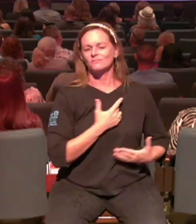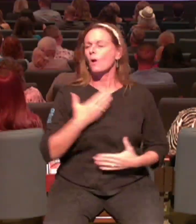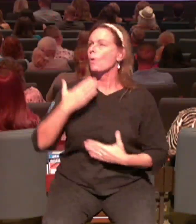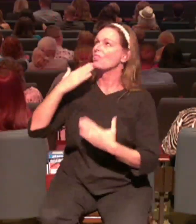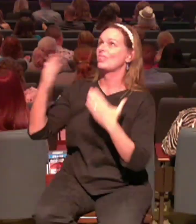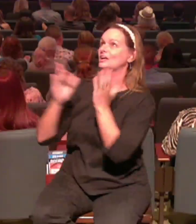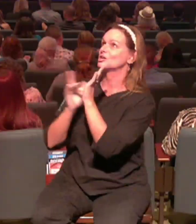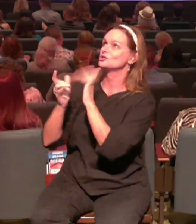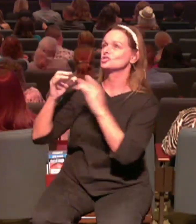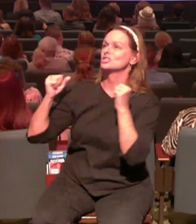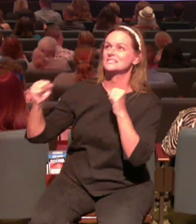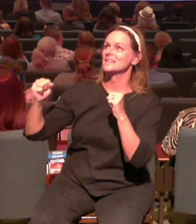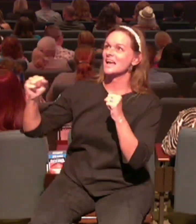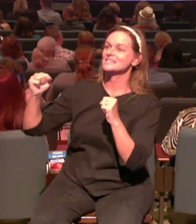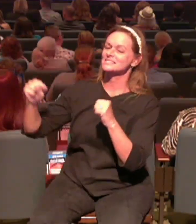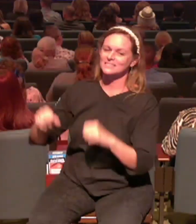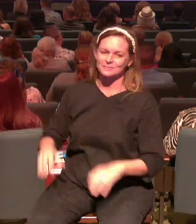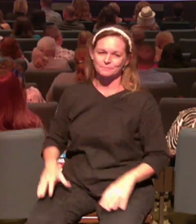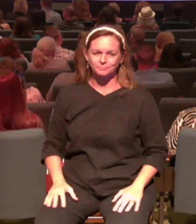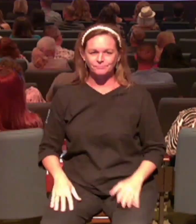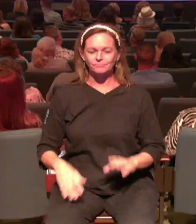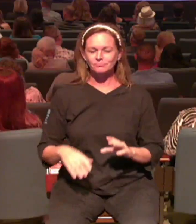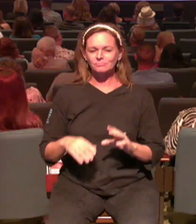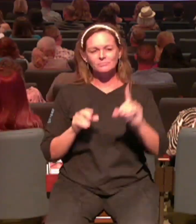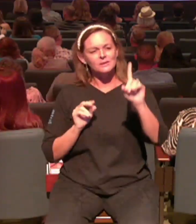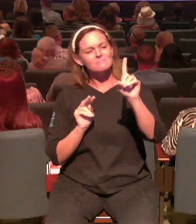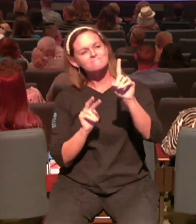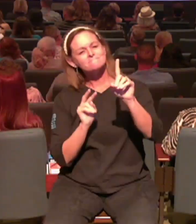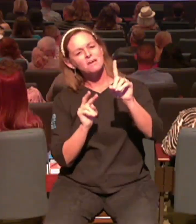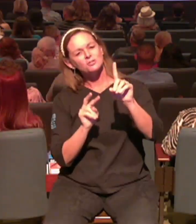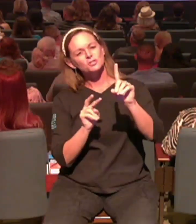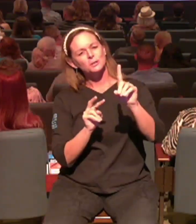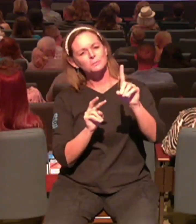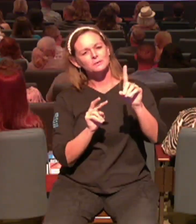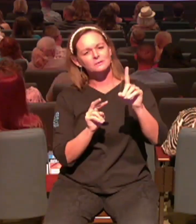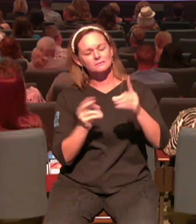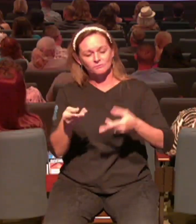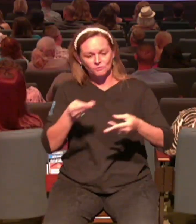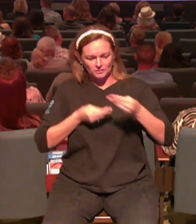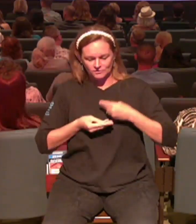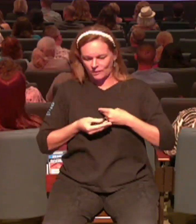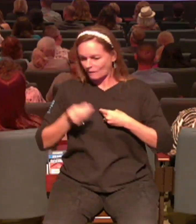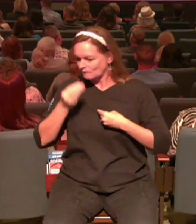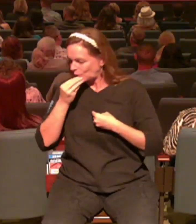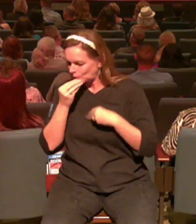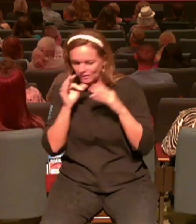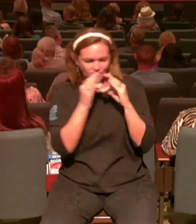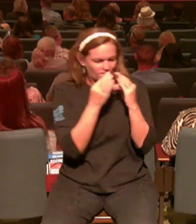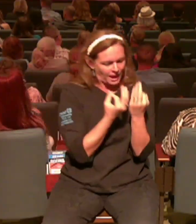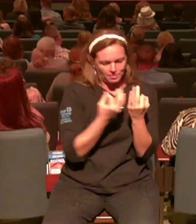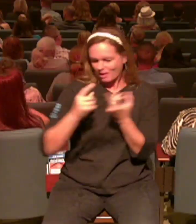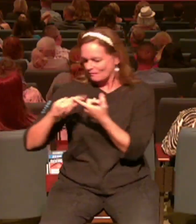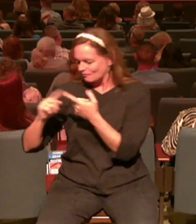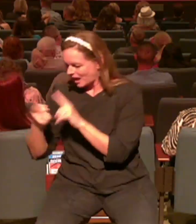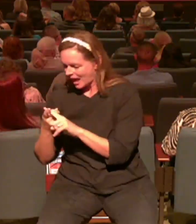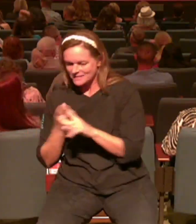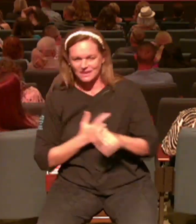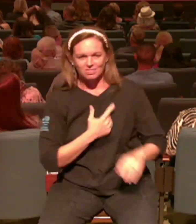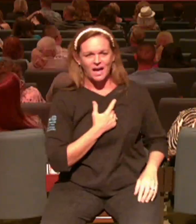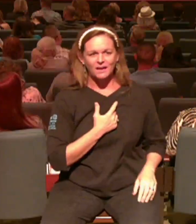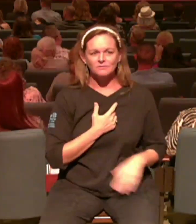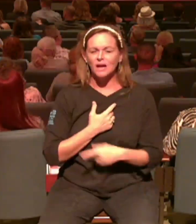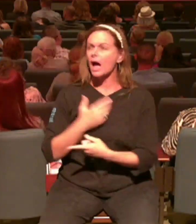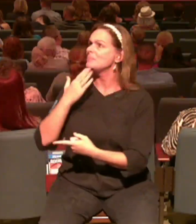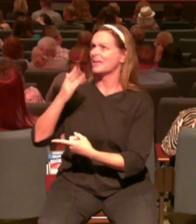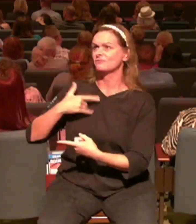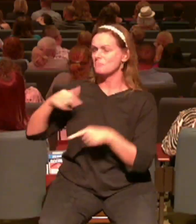Jesus. Mentorship, provision, food, family, friends, life. Probably my feet, if that's weird.